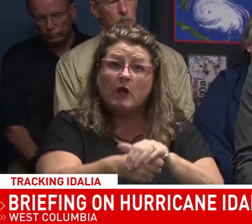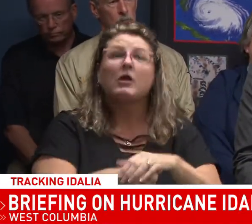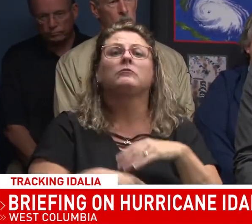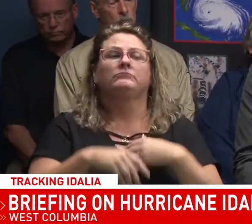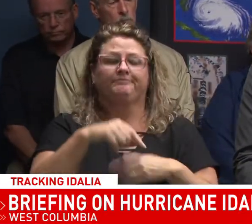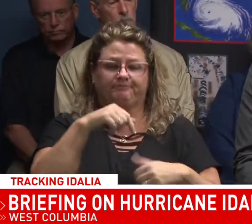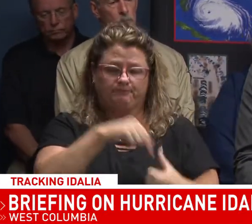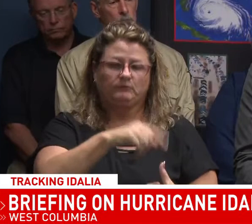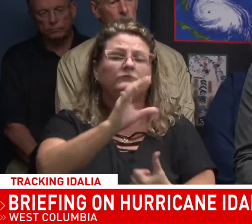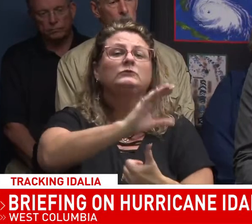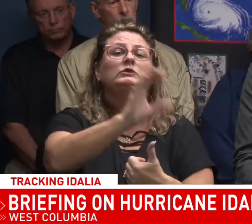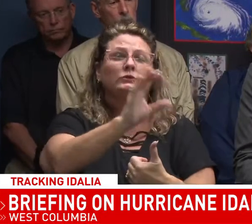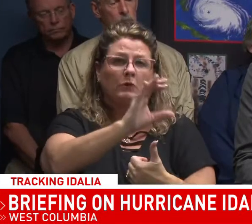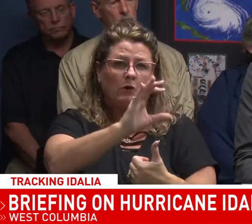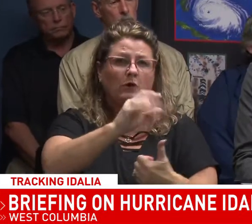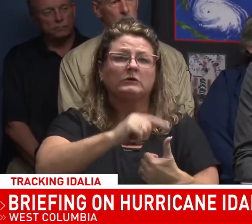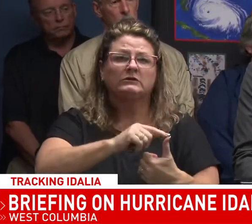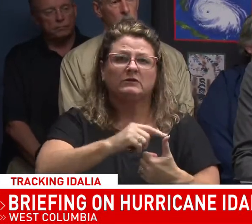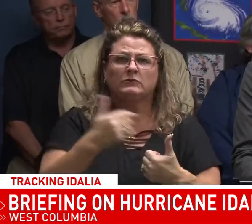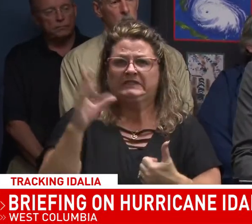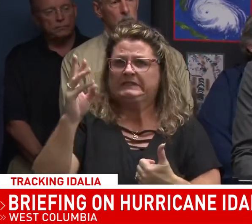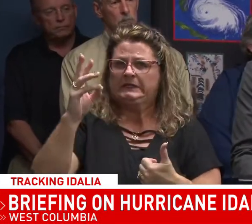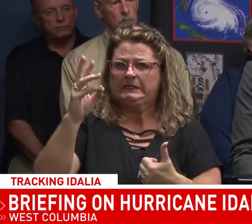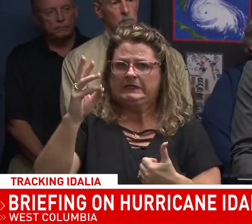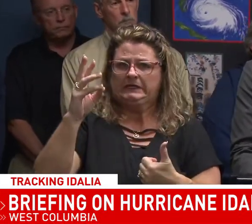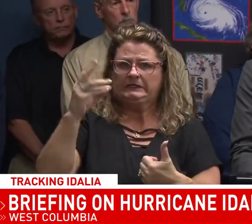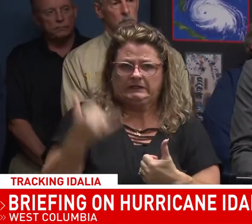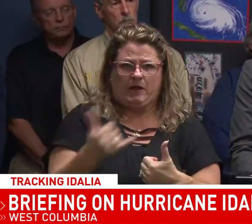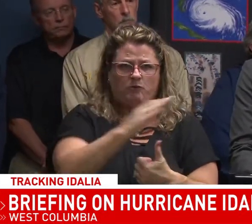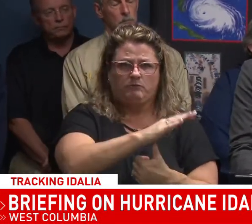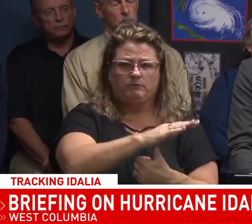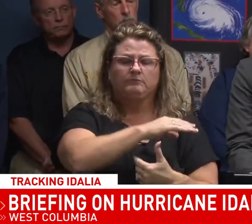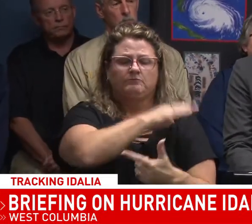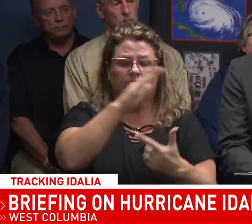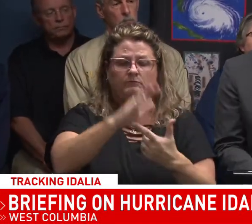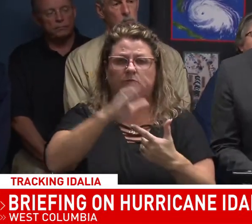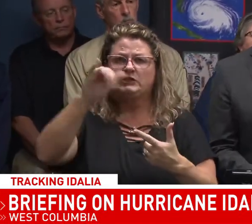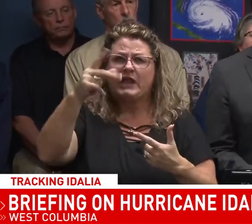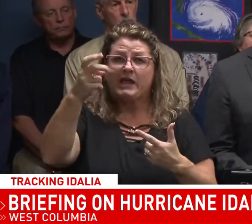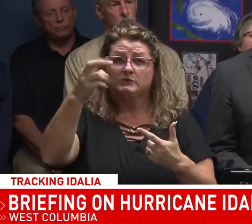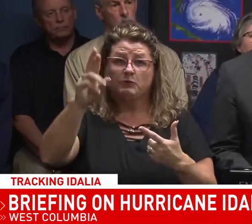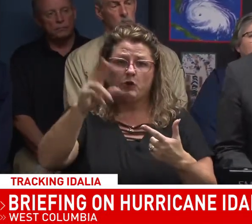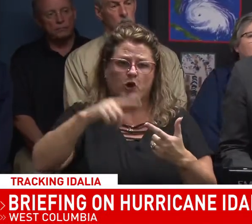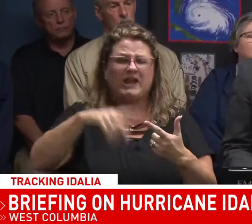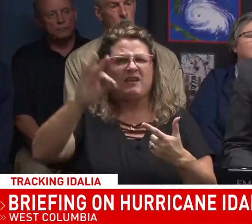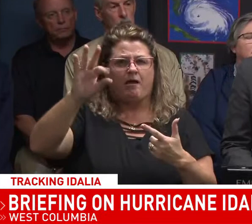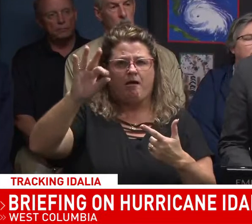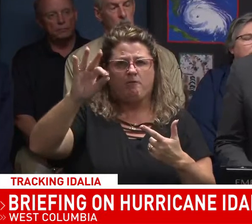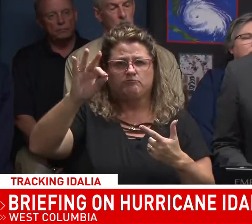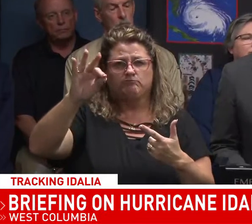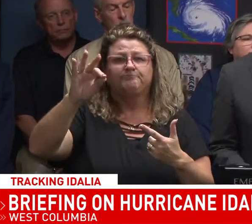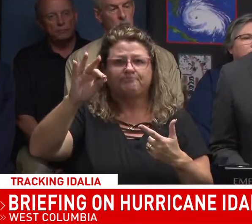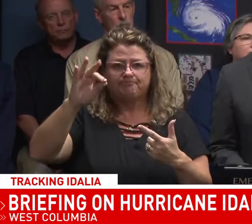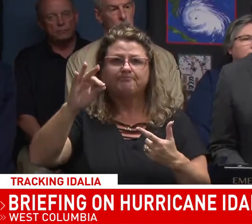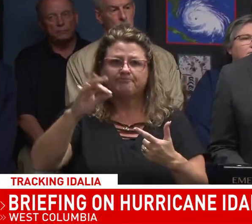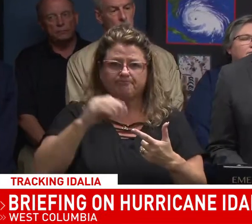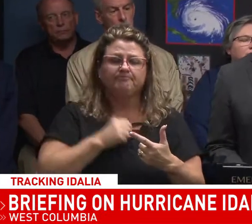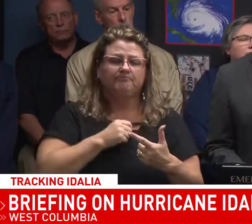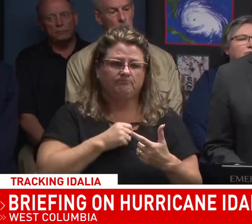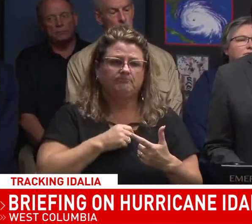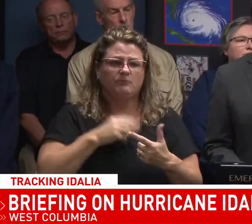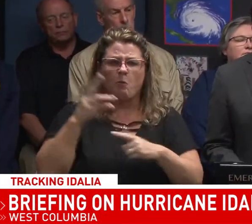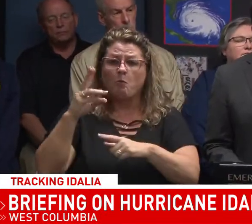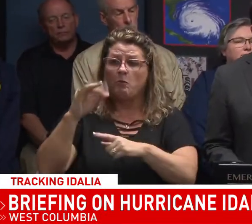County shelter, we have a population of 6 already right there, and then the Jasper County, we have a population of 9. I believe at this point